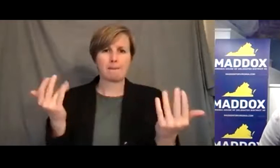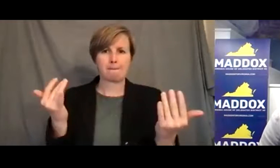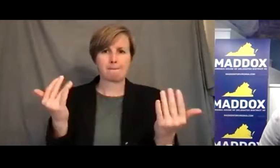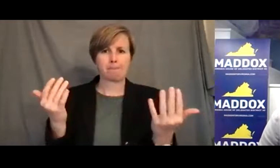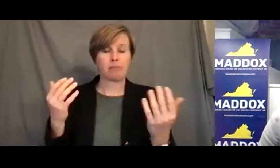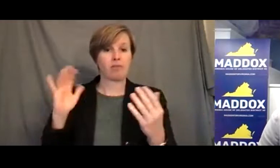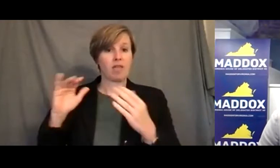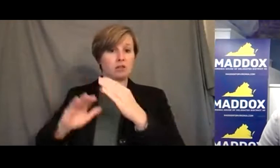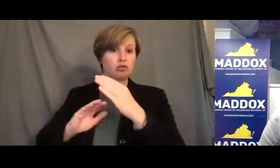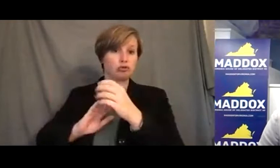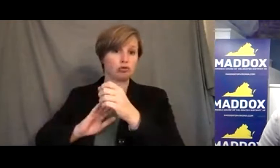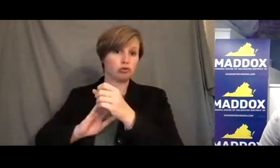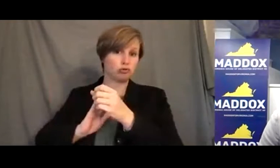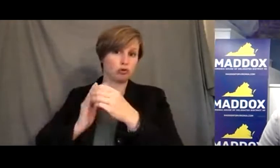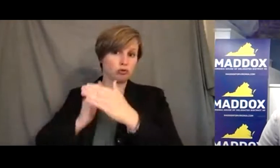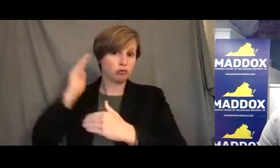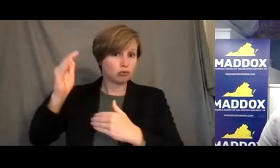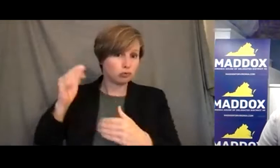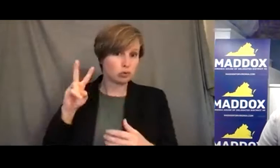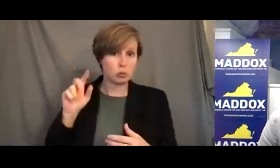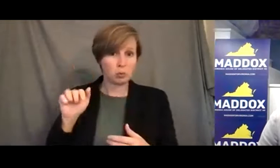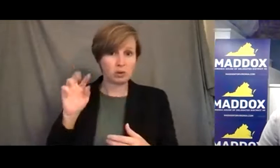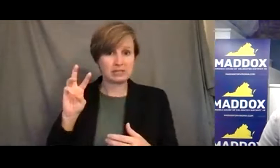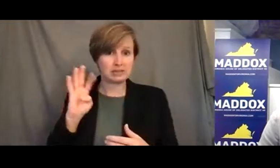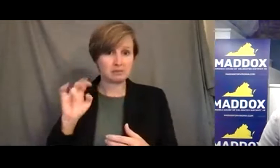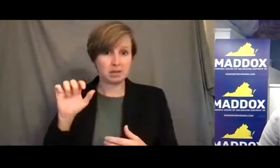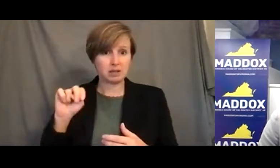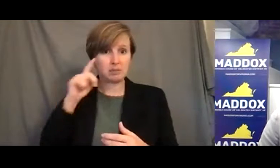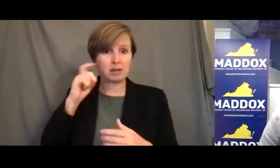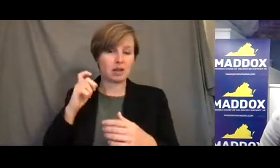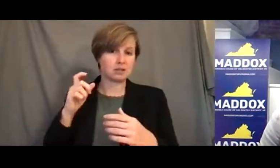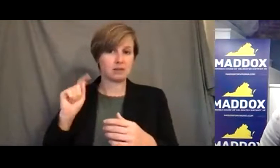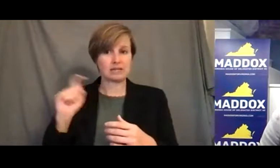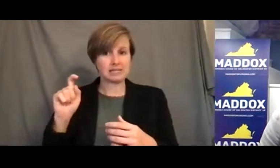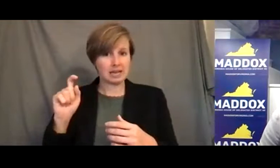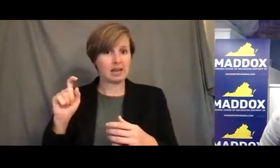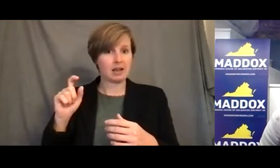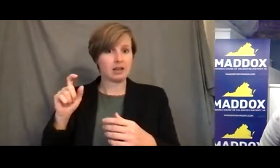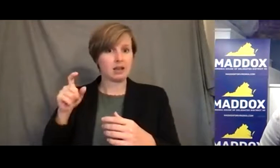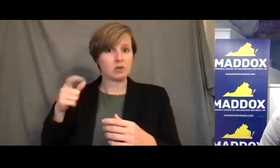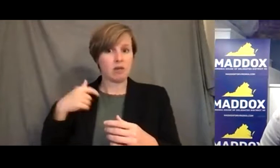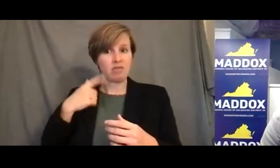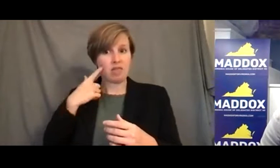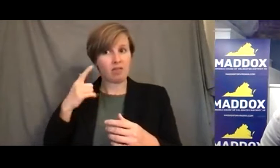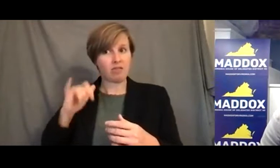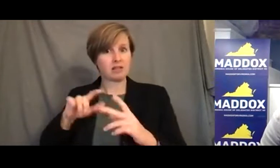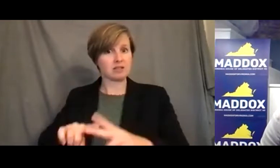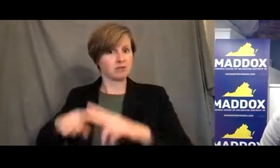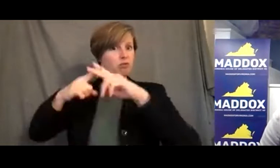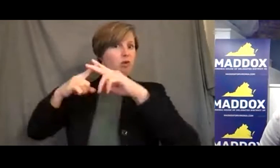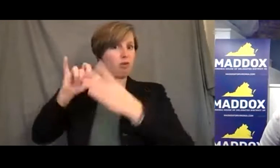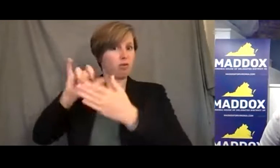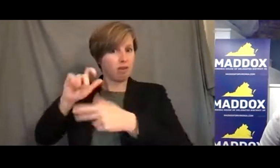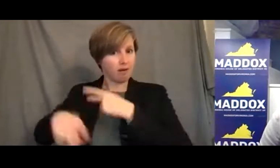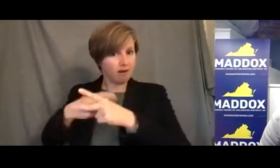surplus that we're enjoying right now of $2.6 billion due to being overtaxed. I think that there is funding to kick off a program like this, and I think